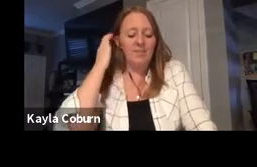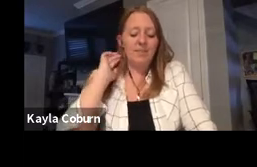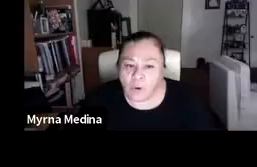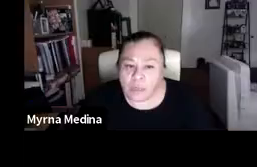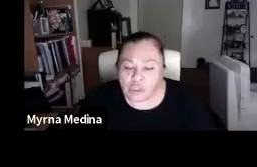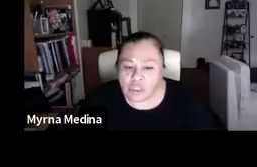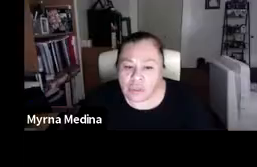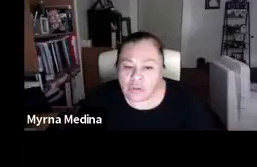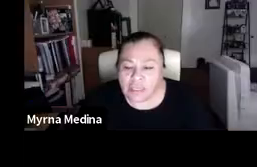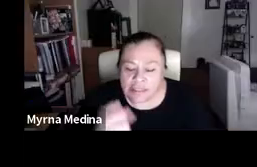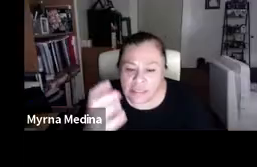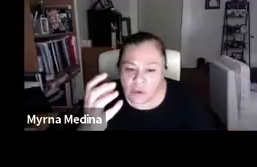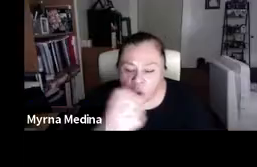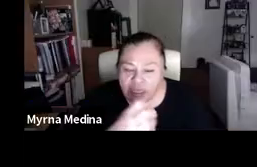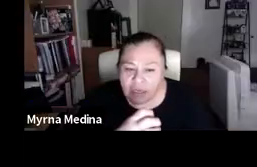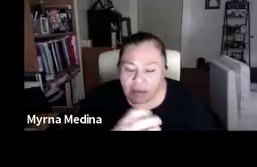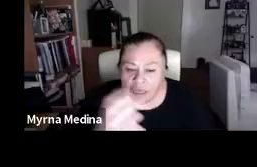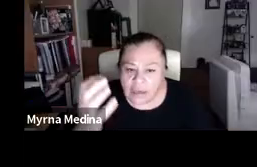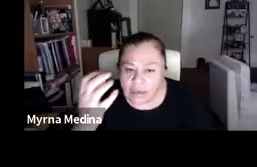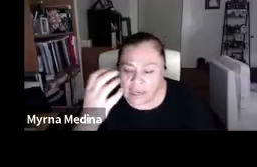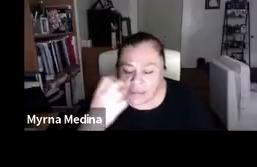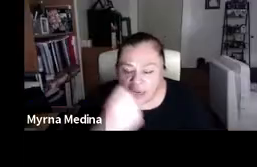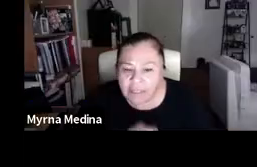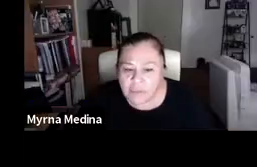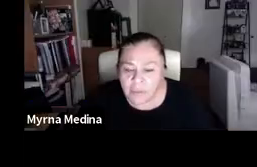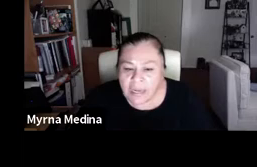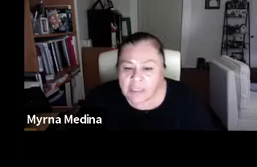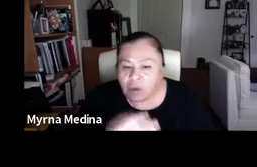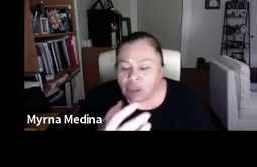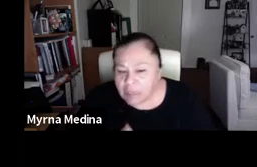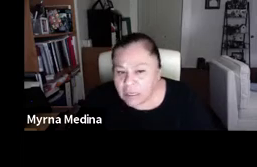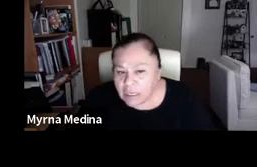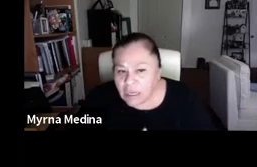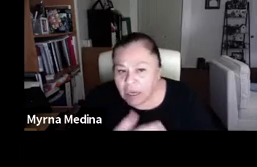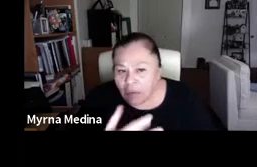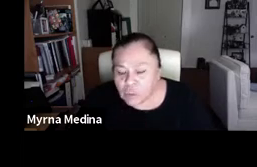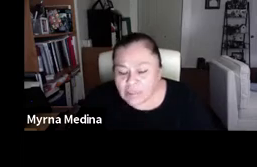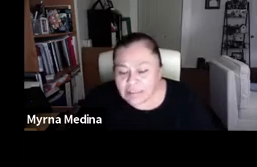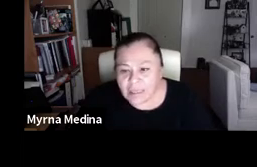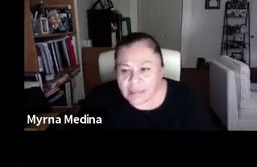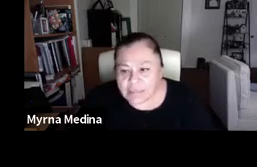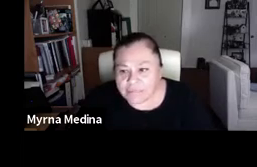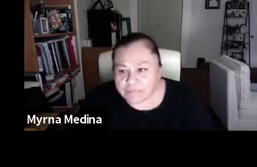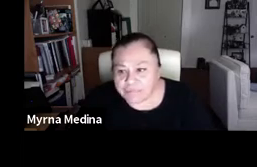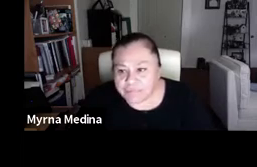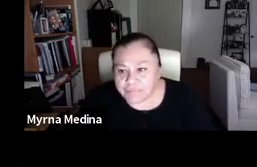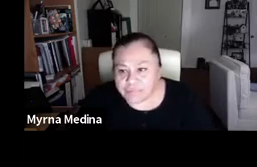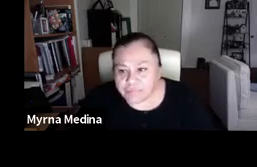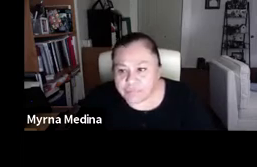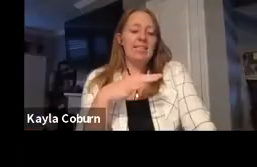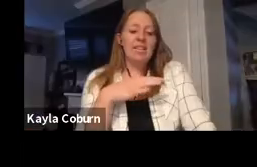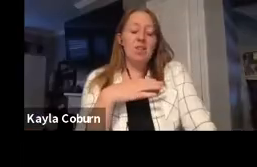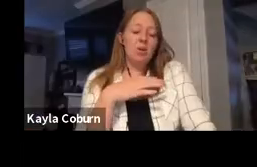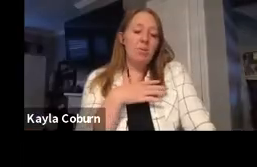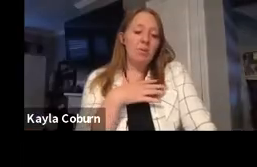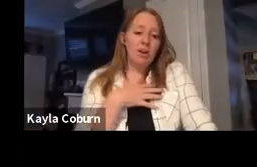Por ejemplo, hay muchos niños que sí oyen las palabras verbales, pero también usan señas.